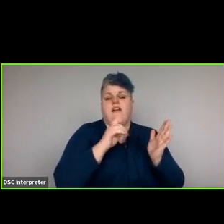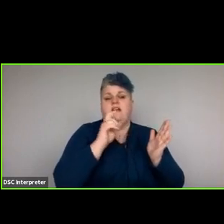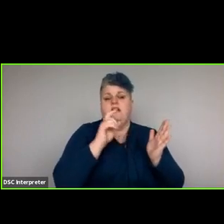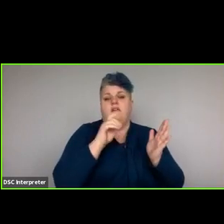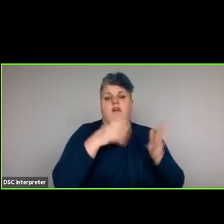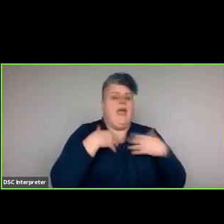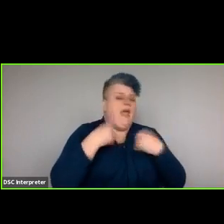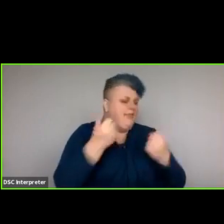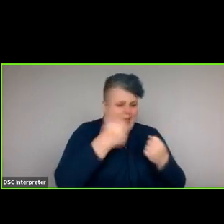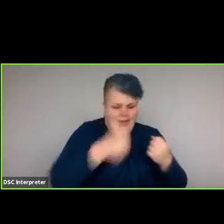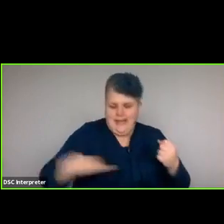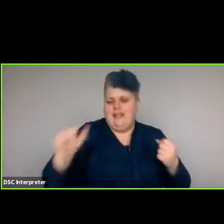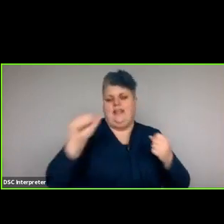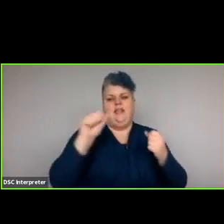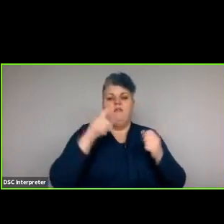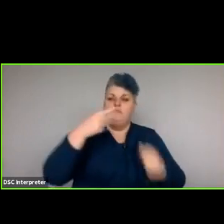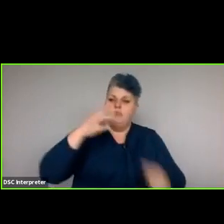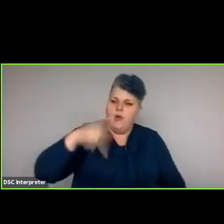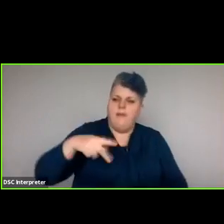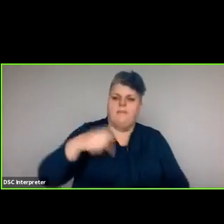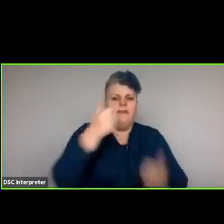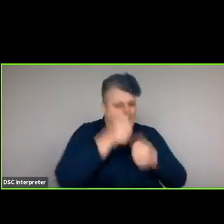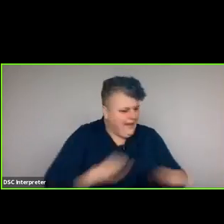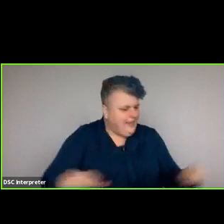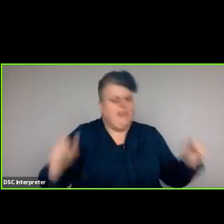we will do better. We will be better.